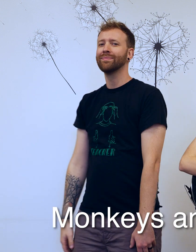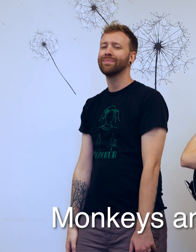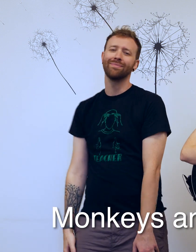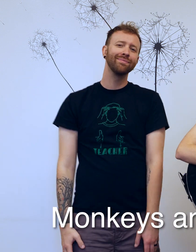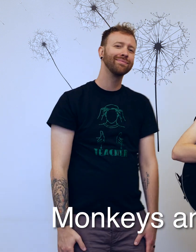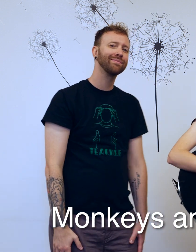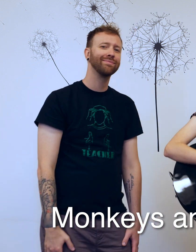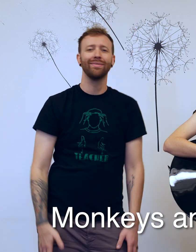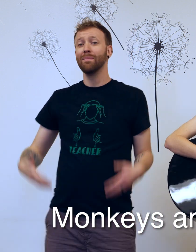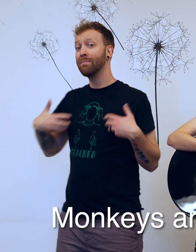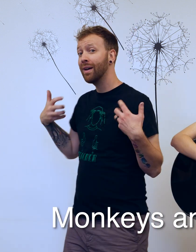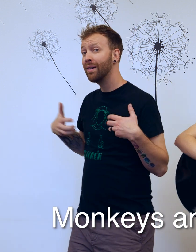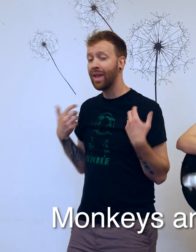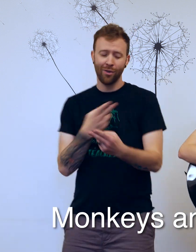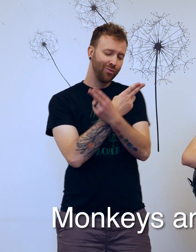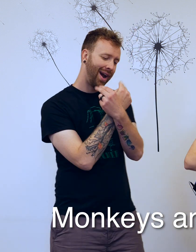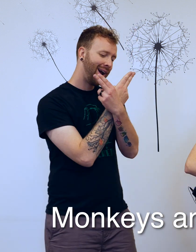monkeys and rabbits.